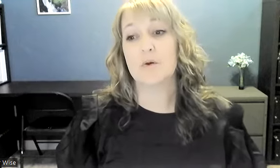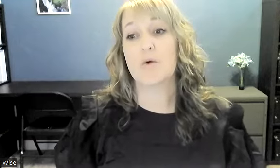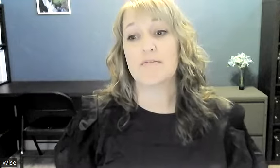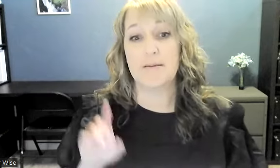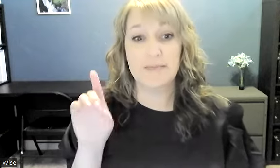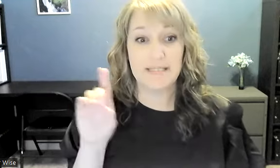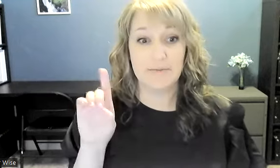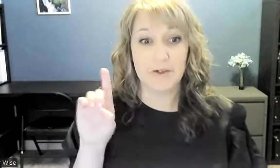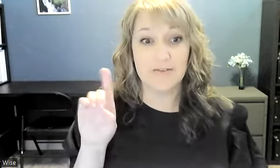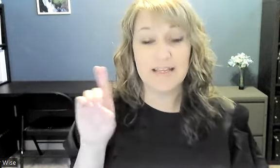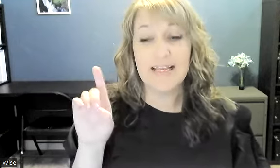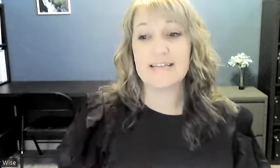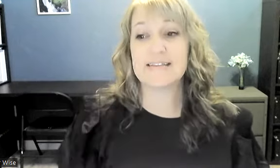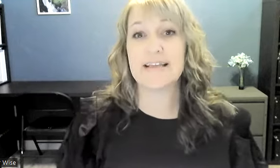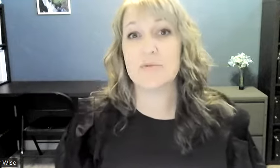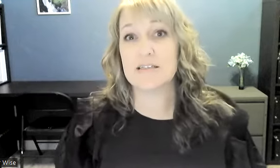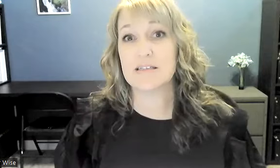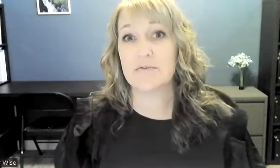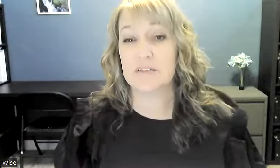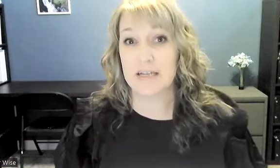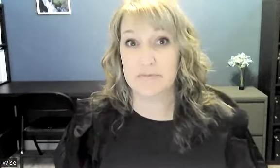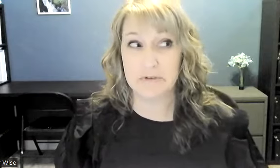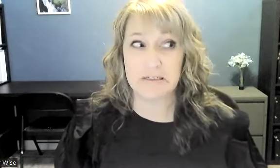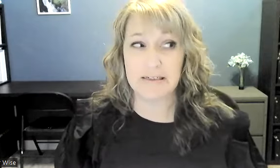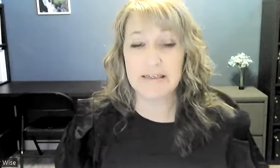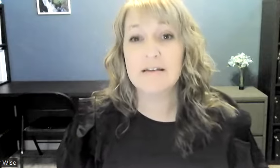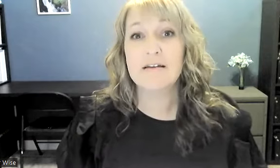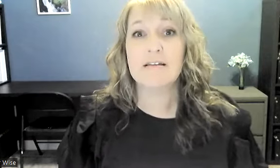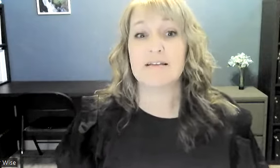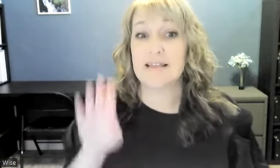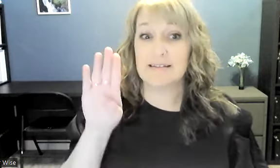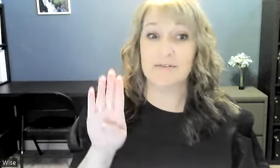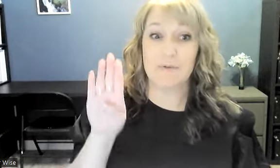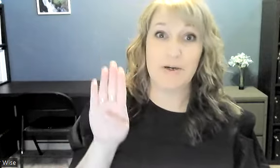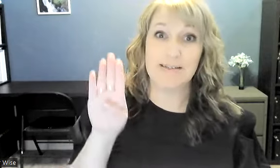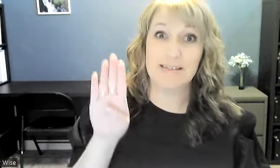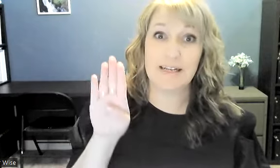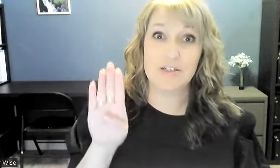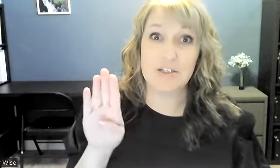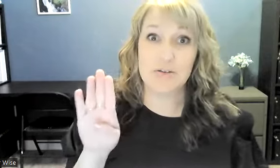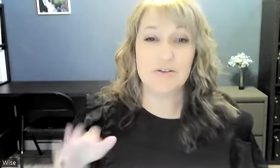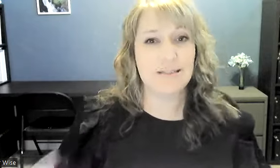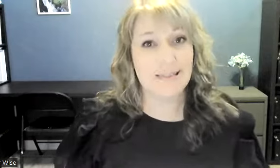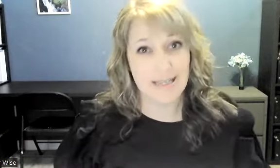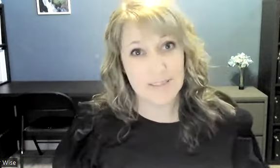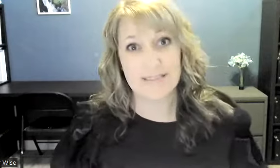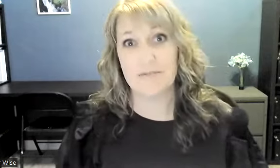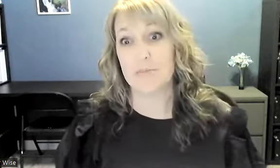one of them, Denver, is the same as the sign for Danville, Kentucky. That sign for Boston that I just showed you is the same as the sign for